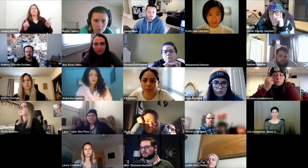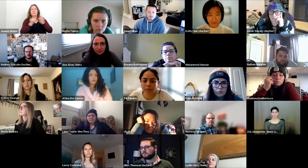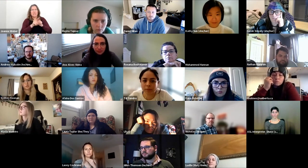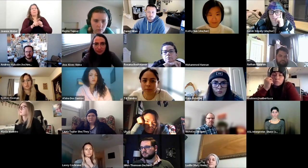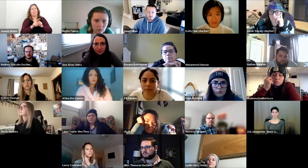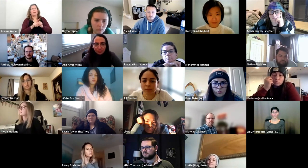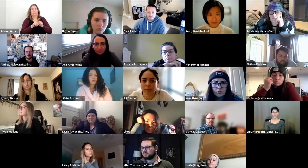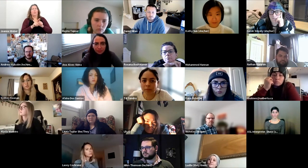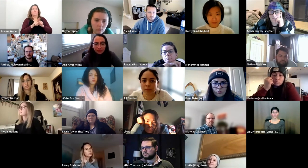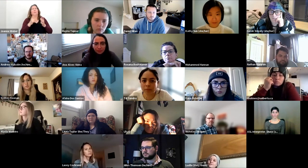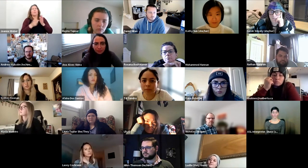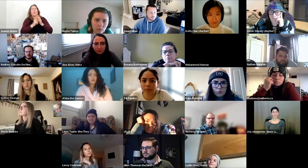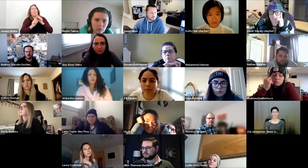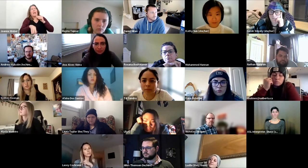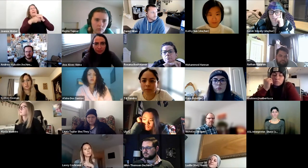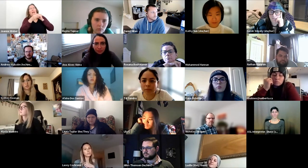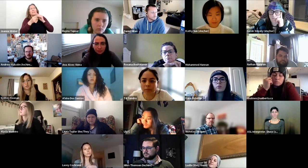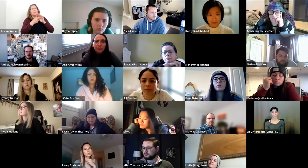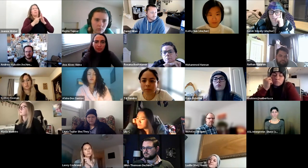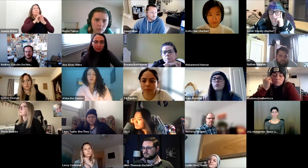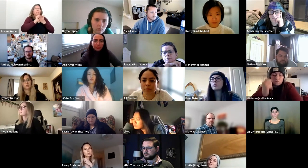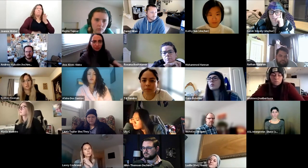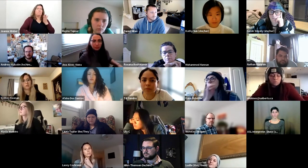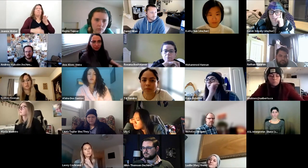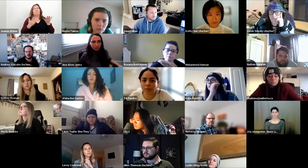I'm not sure that they would be that beneficial.